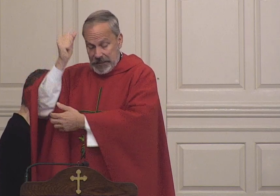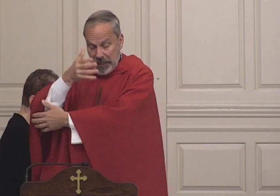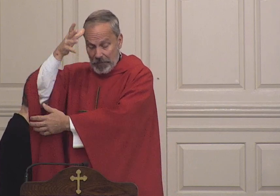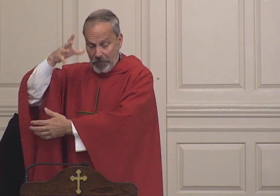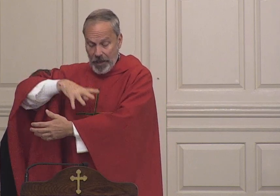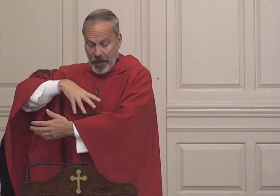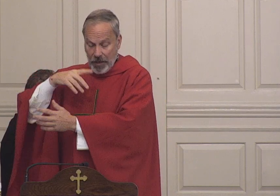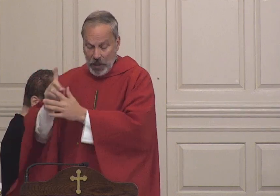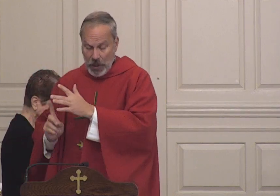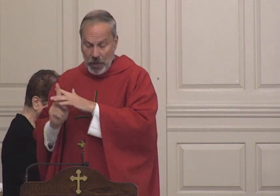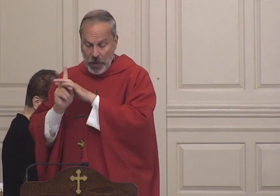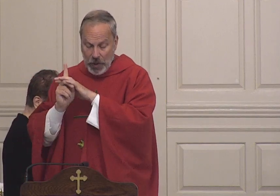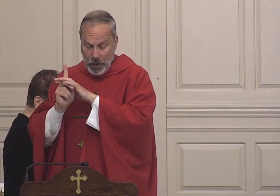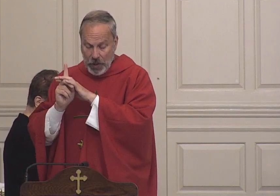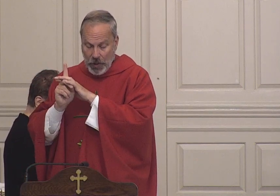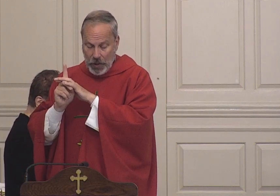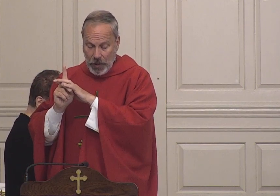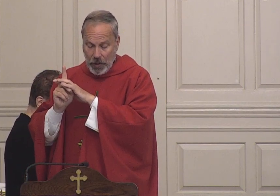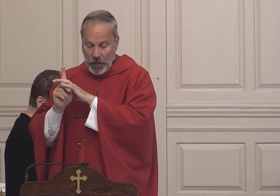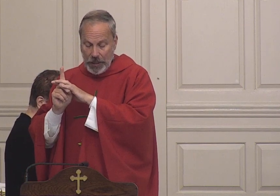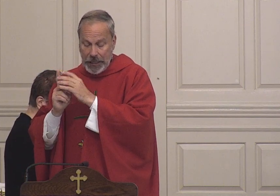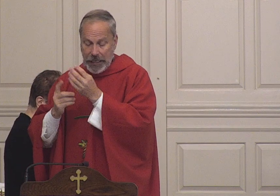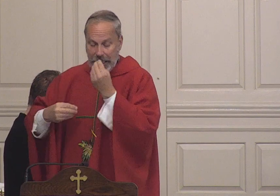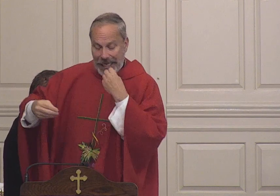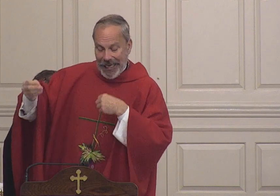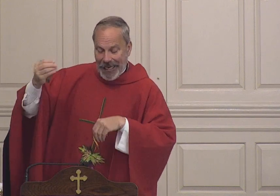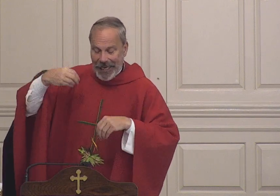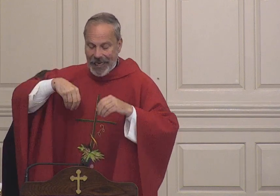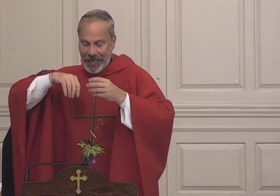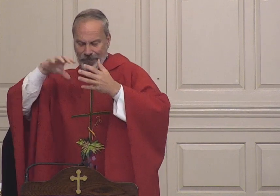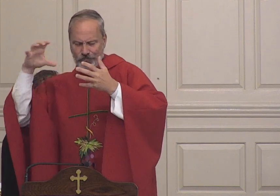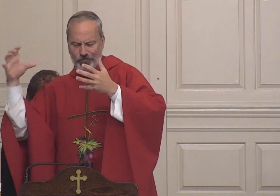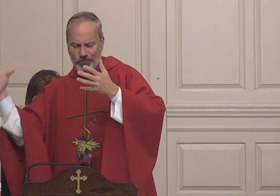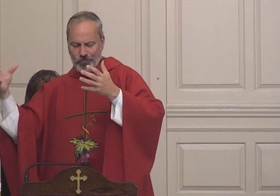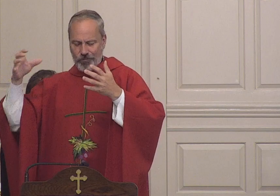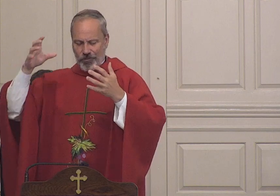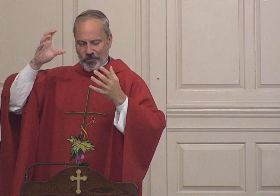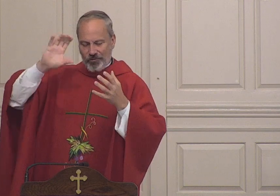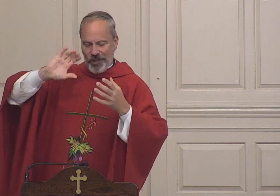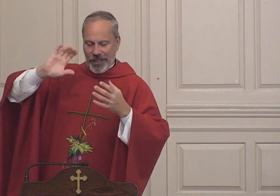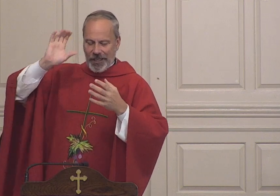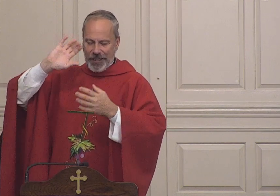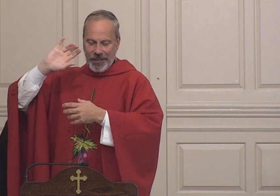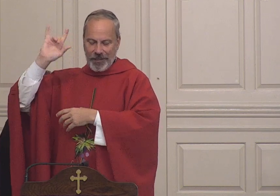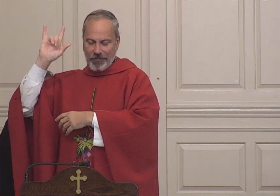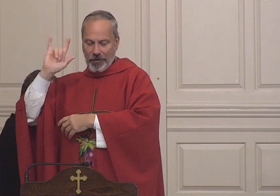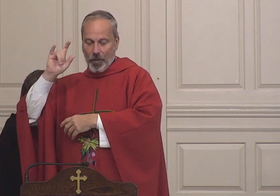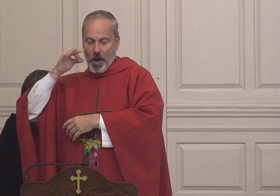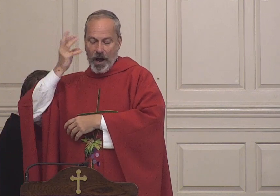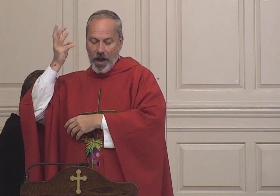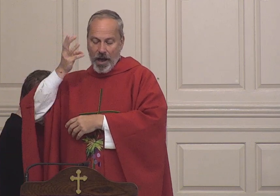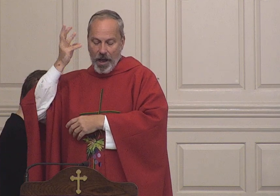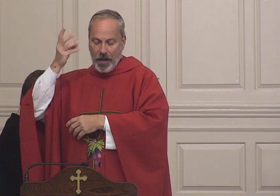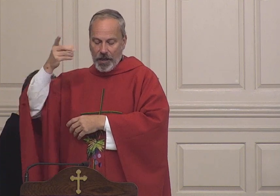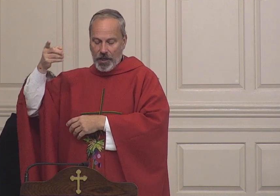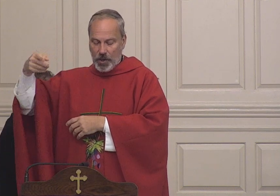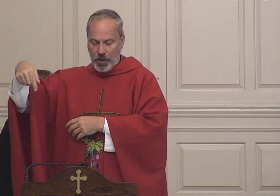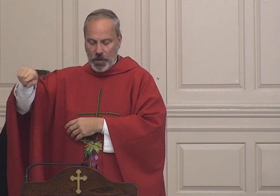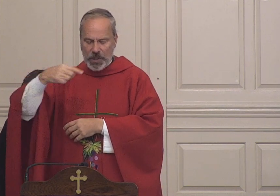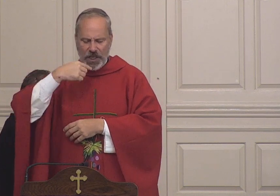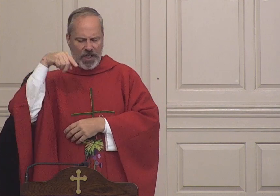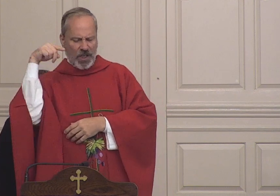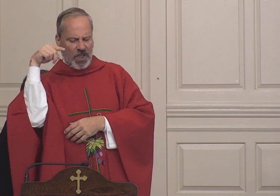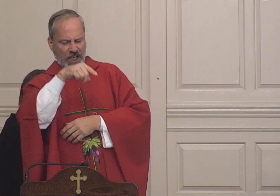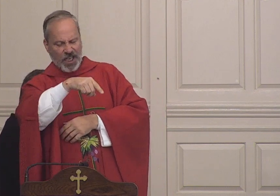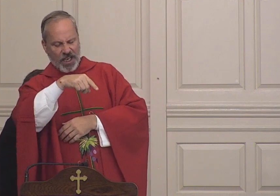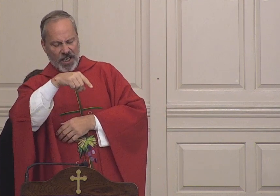The Son of Man came eating and drinking, and you said, 'Look, he is a glutton and a drunkard, a friend of